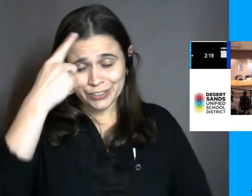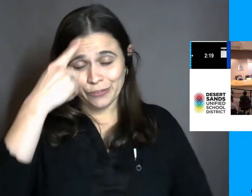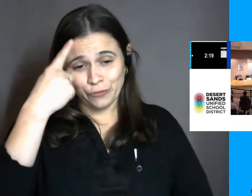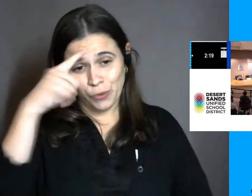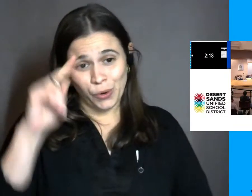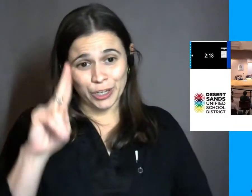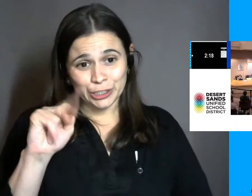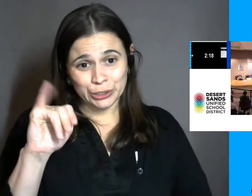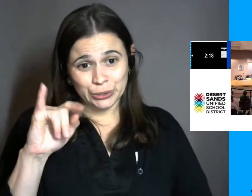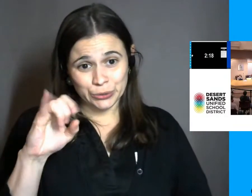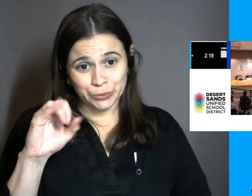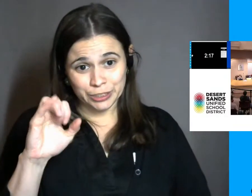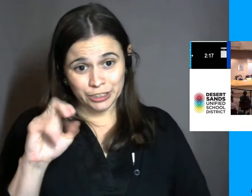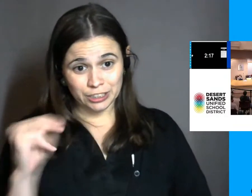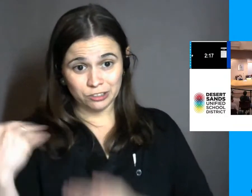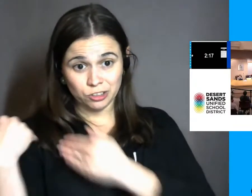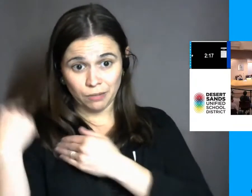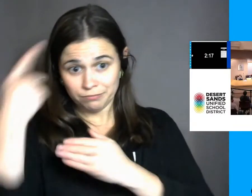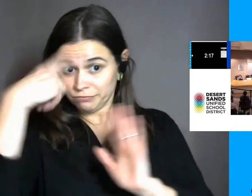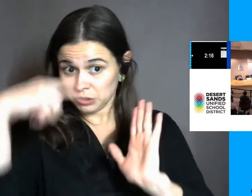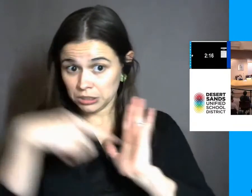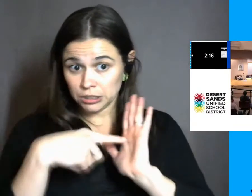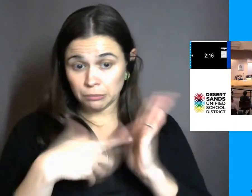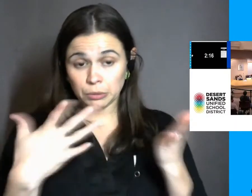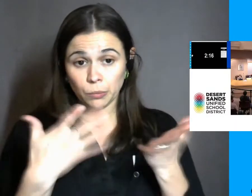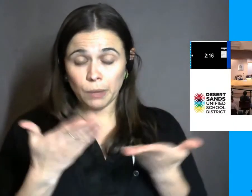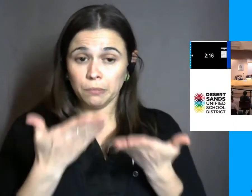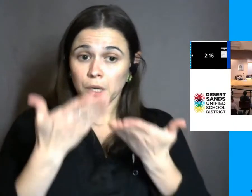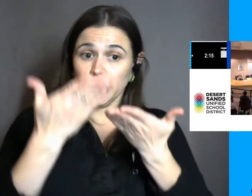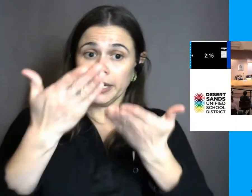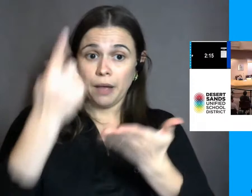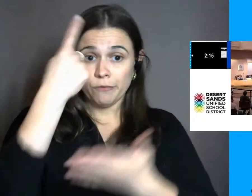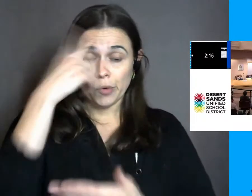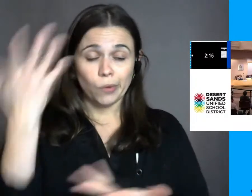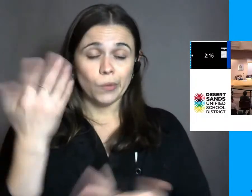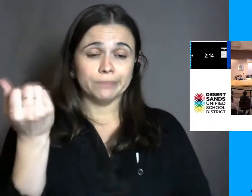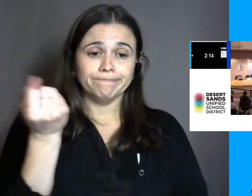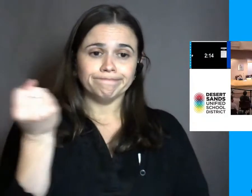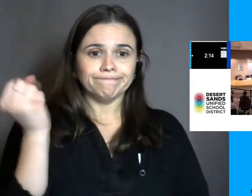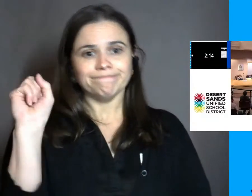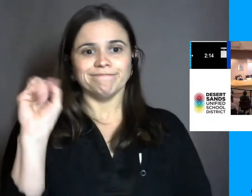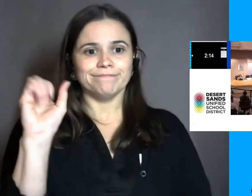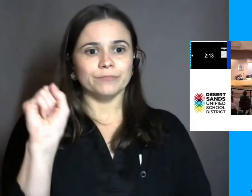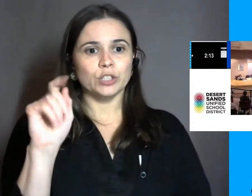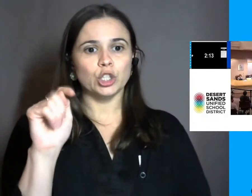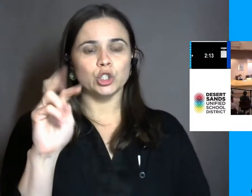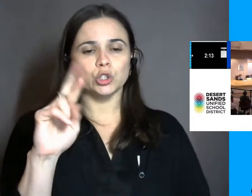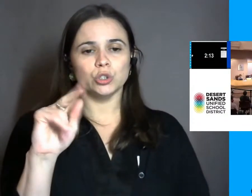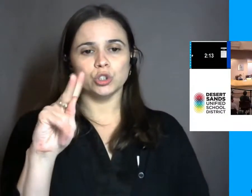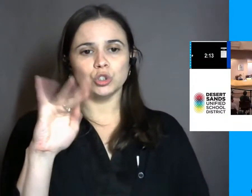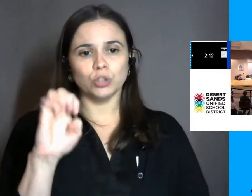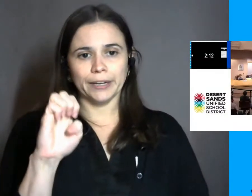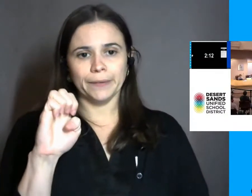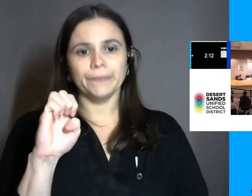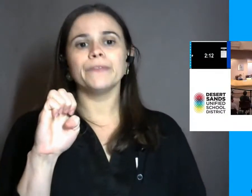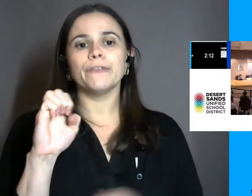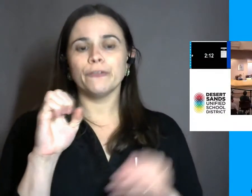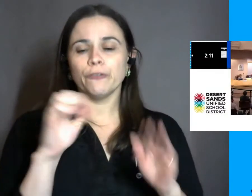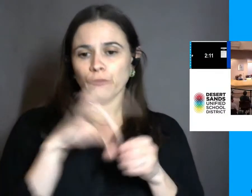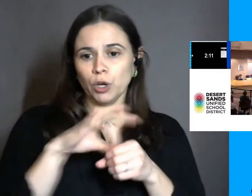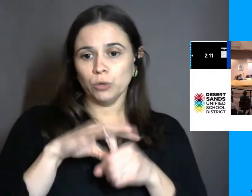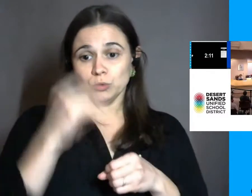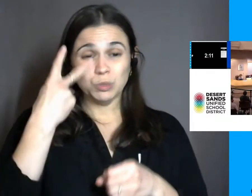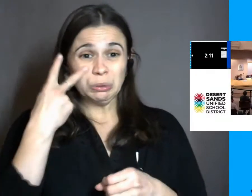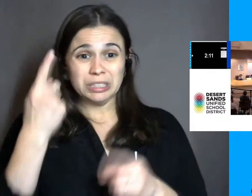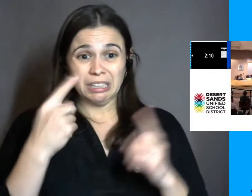including take things potentially all the way to a strike vote. So when you see things around the country, like at John Deere, at Kellogg's,